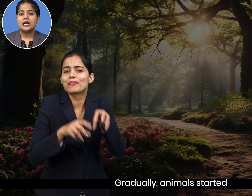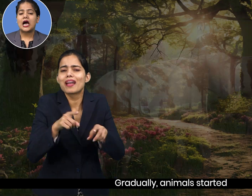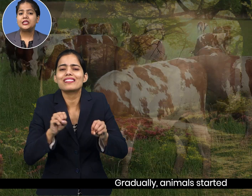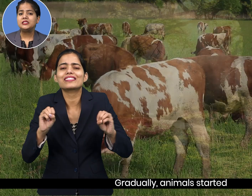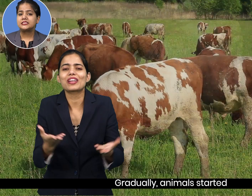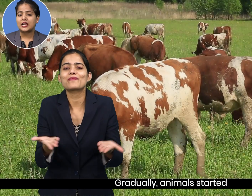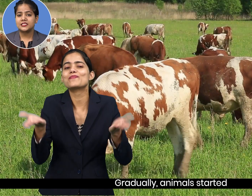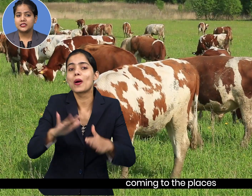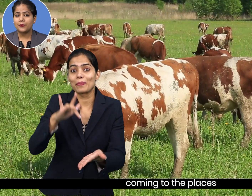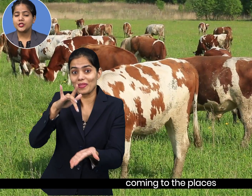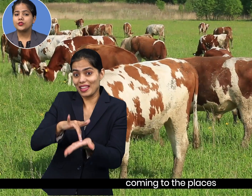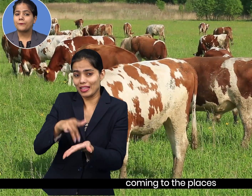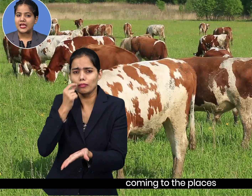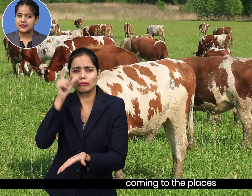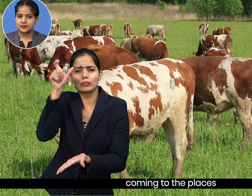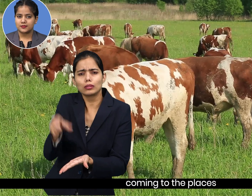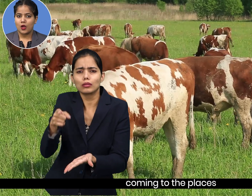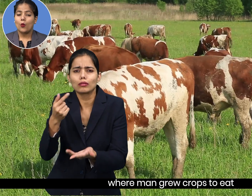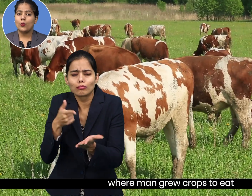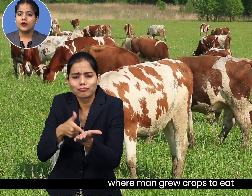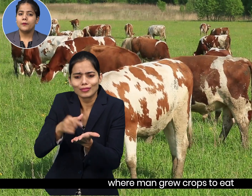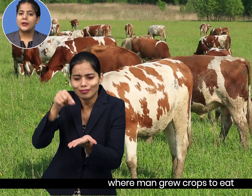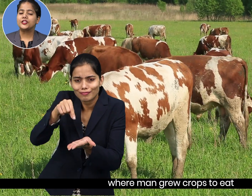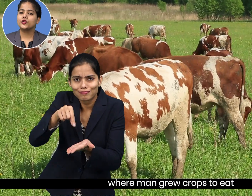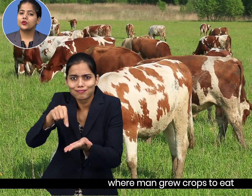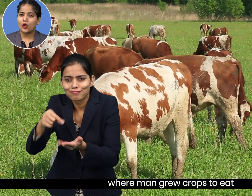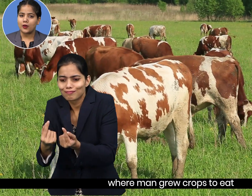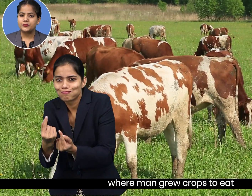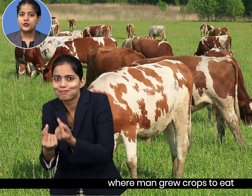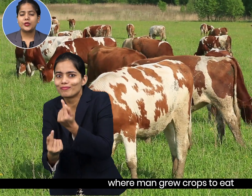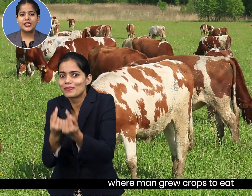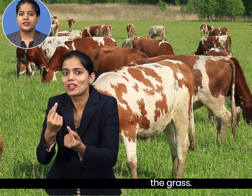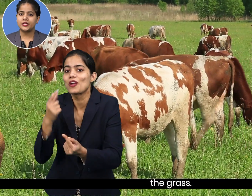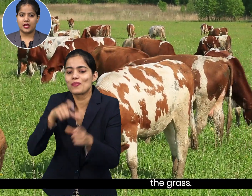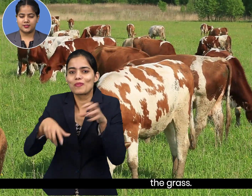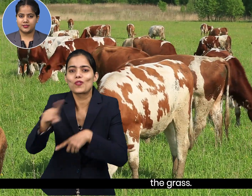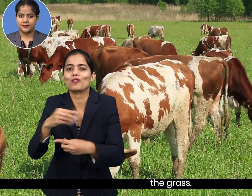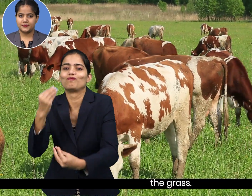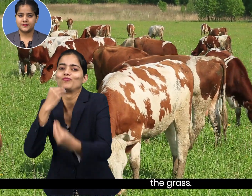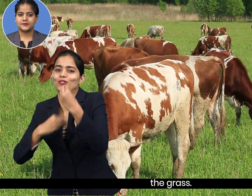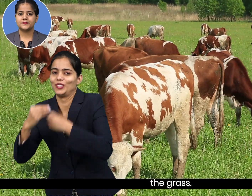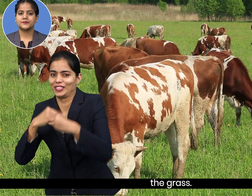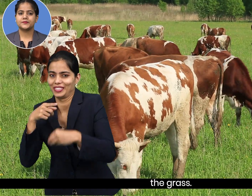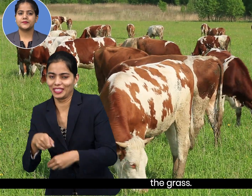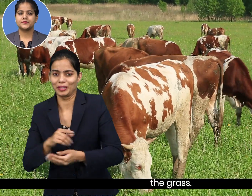Gradually, animals started coming to the places where men grew crops to eat the grass.